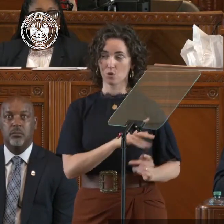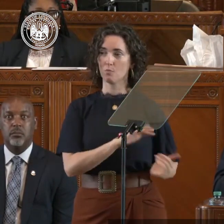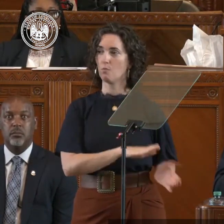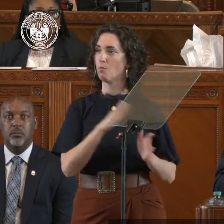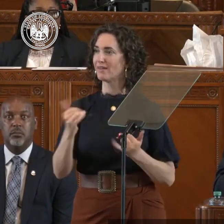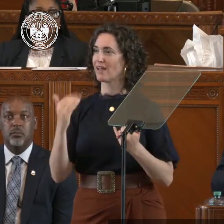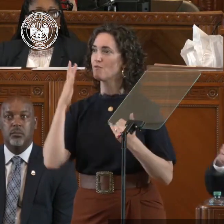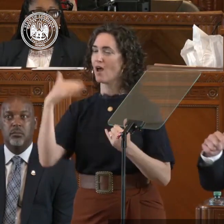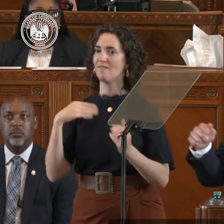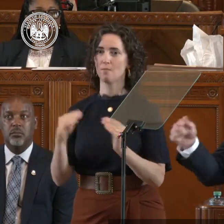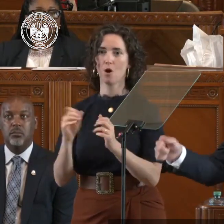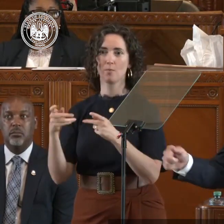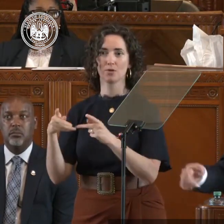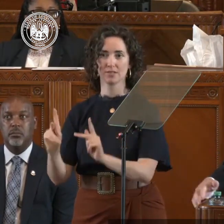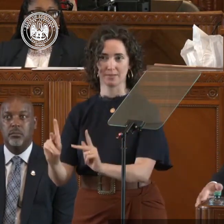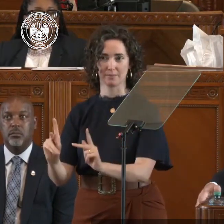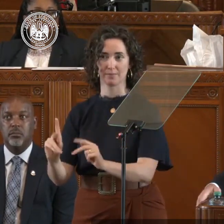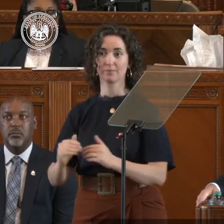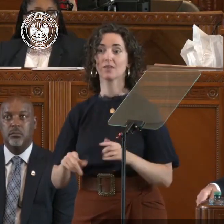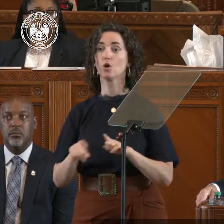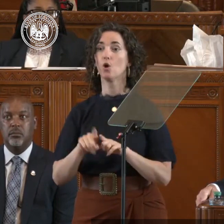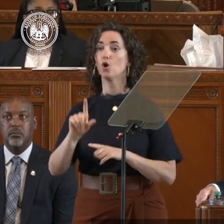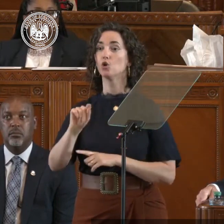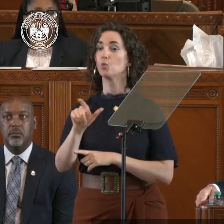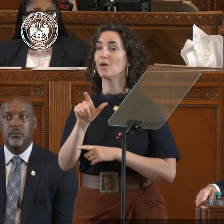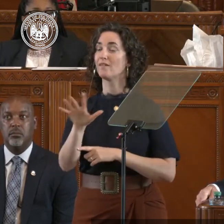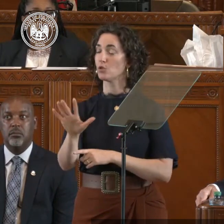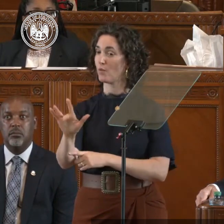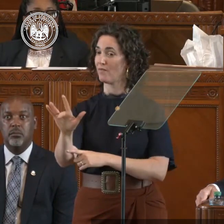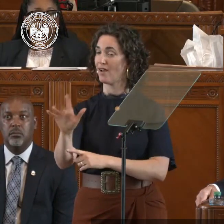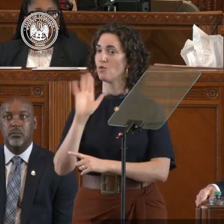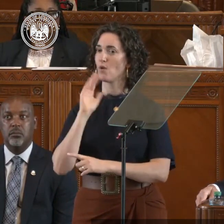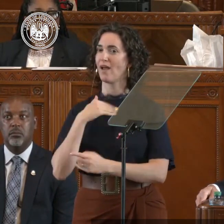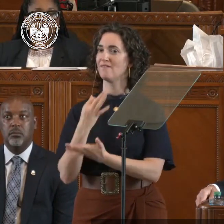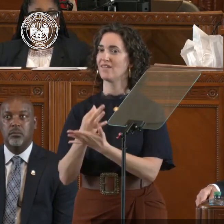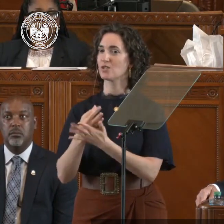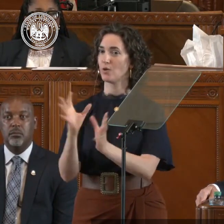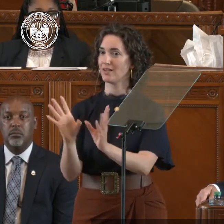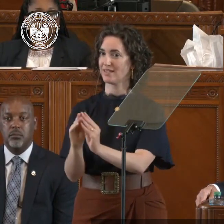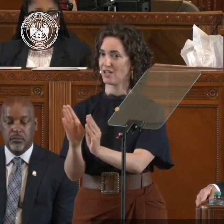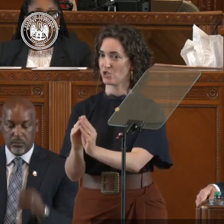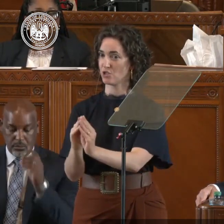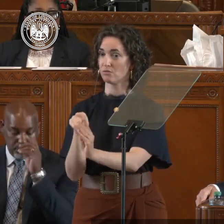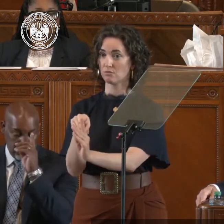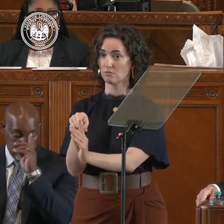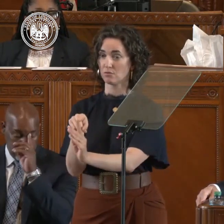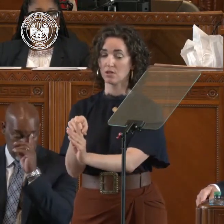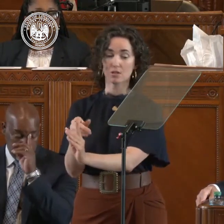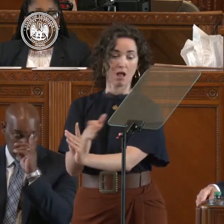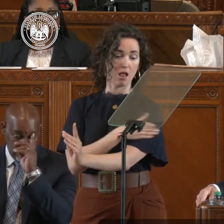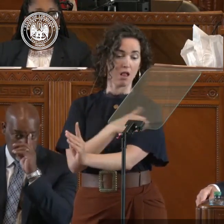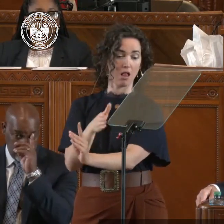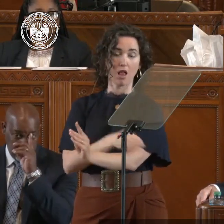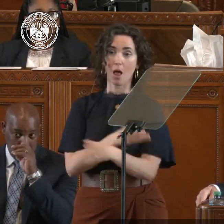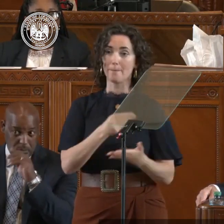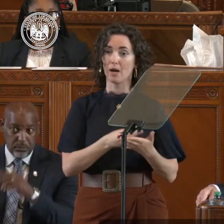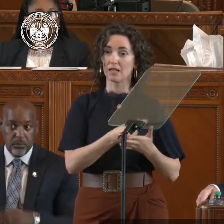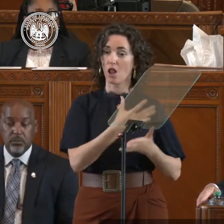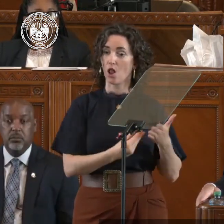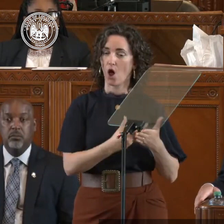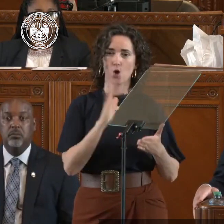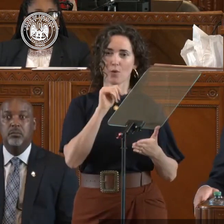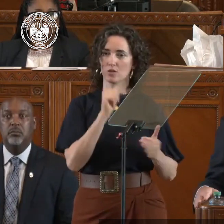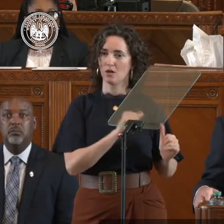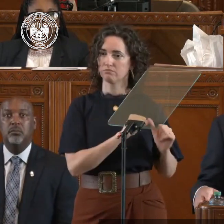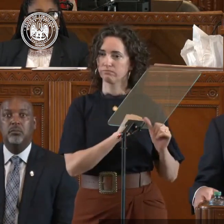Further, there will be another fiscal session in 2025 before any revenue loss should happen, and in plenty of